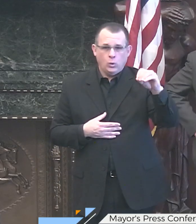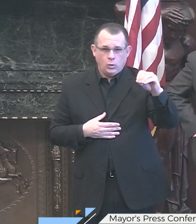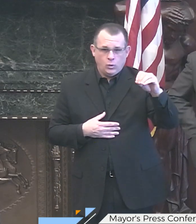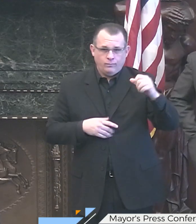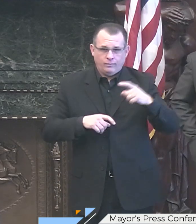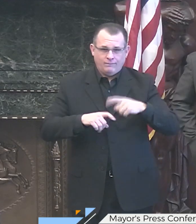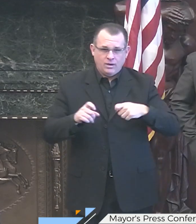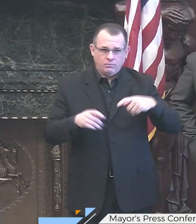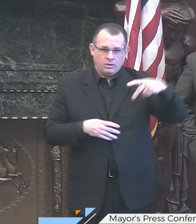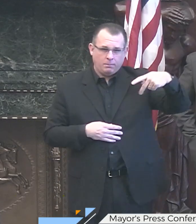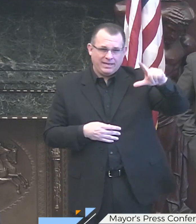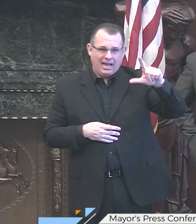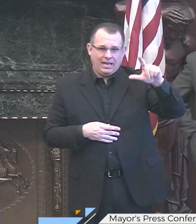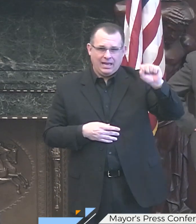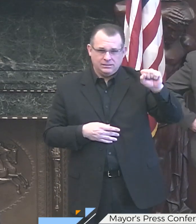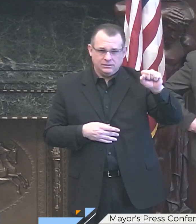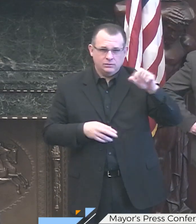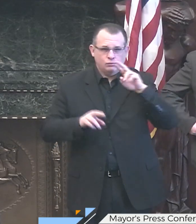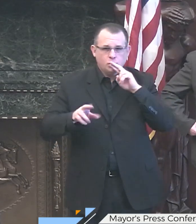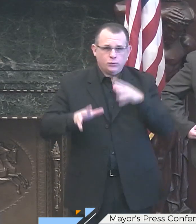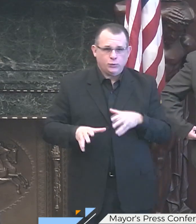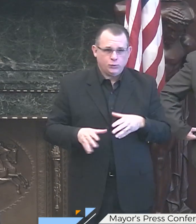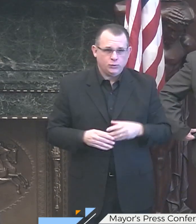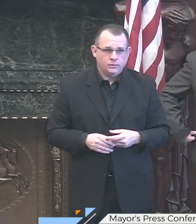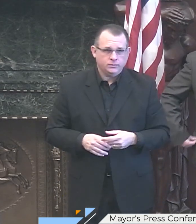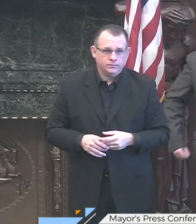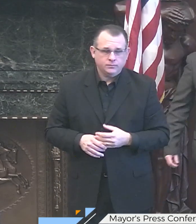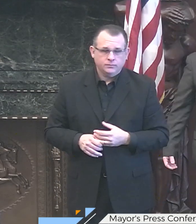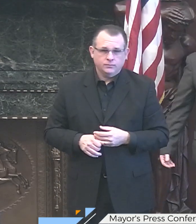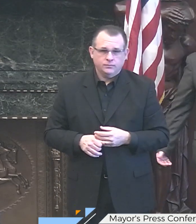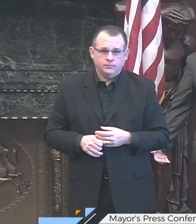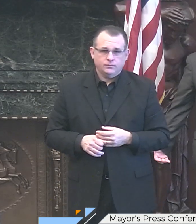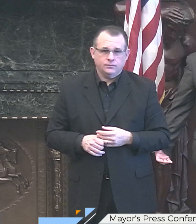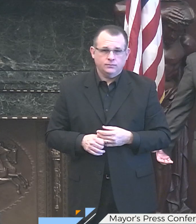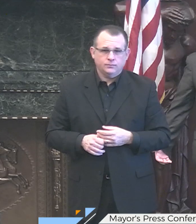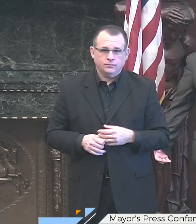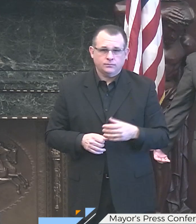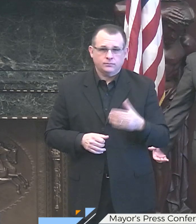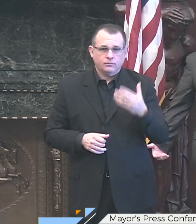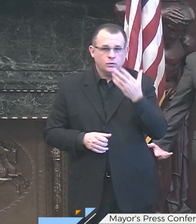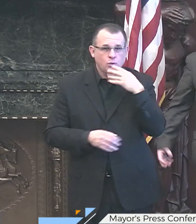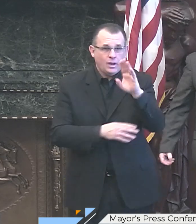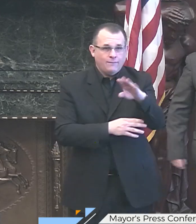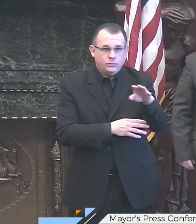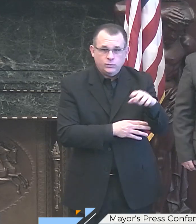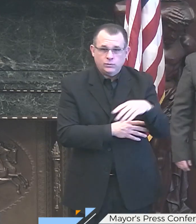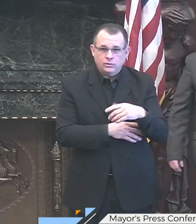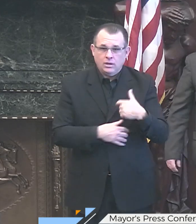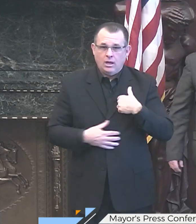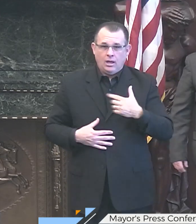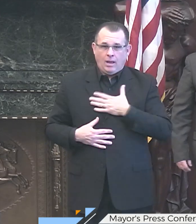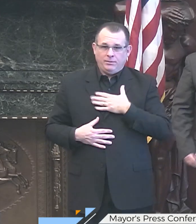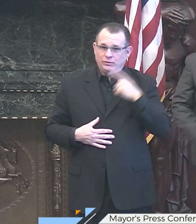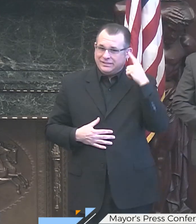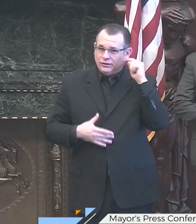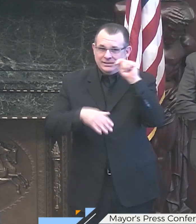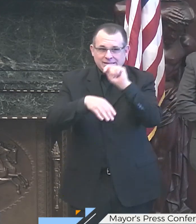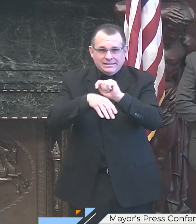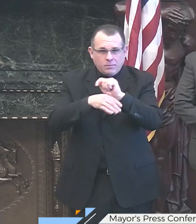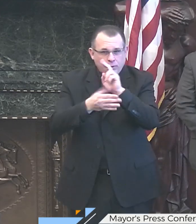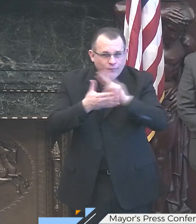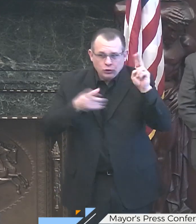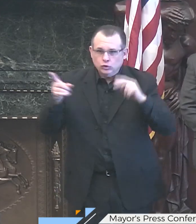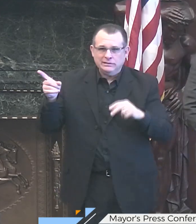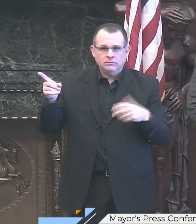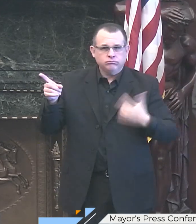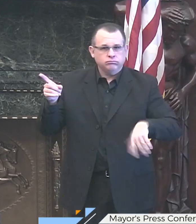Reporter. Good afternoon. I'm very happy to hear that Temple's gotten involved